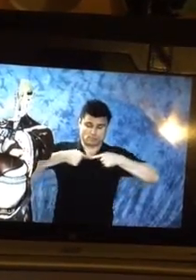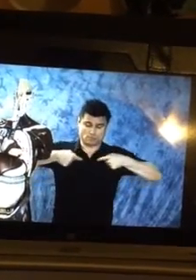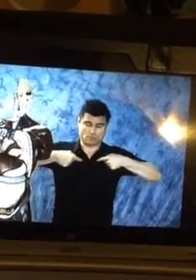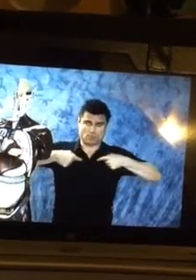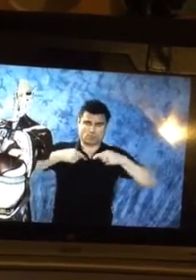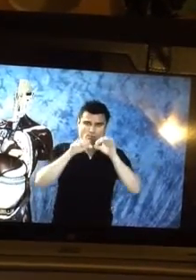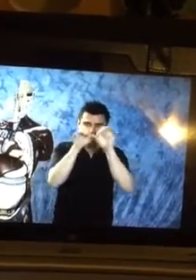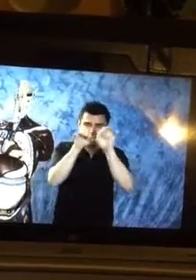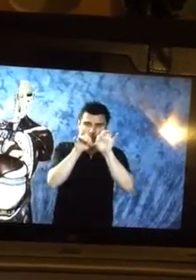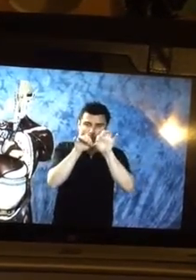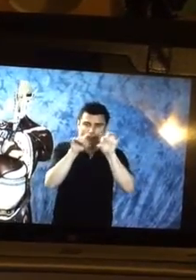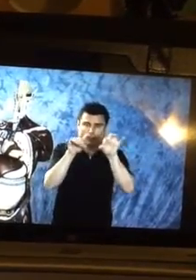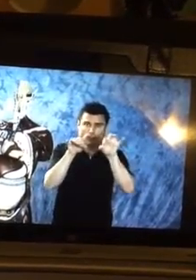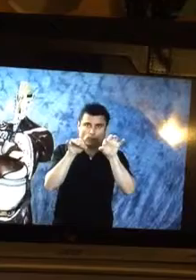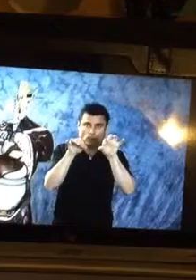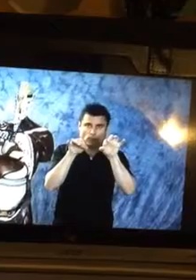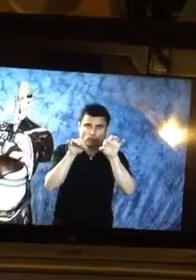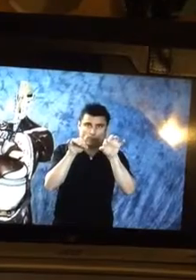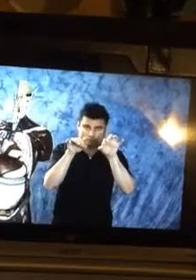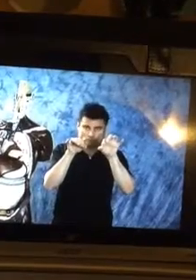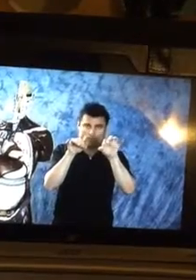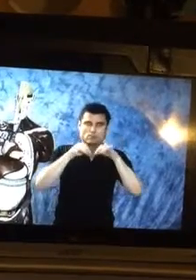and then it branches out